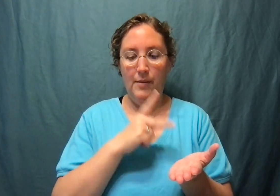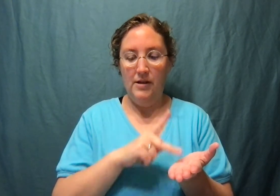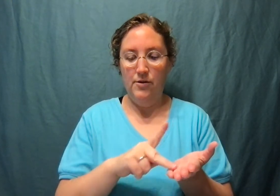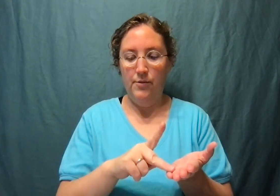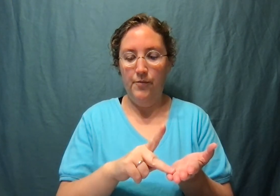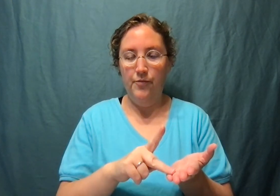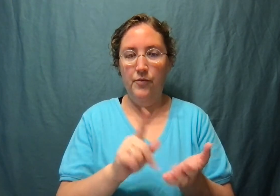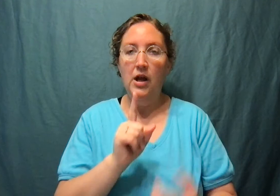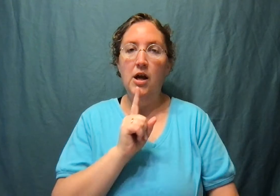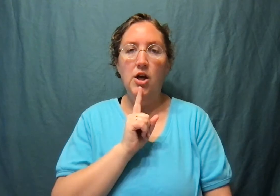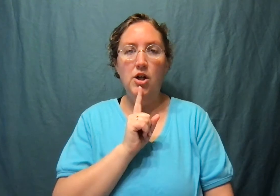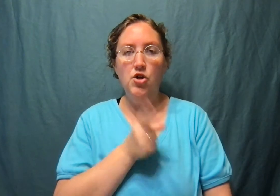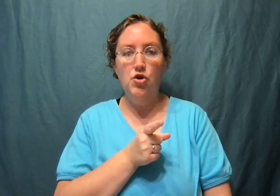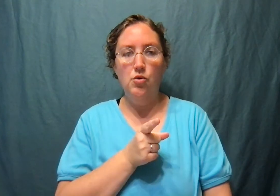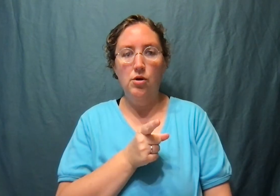pencil. And sure,